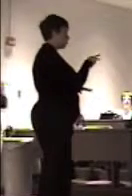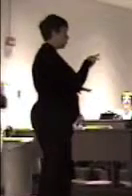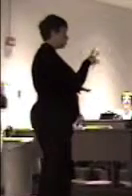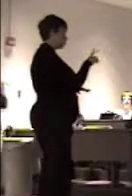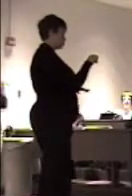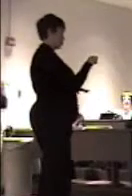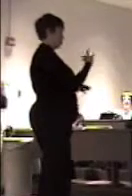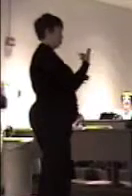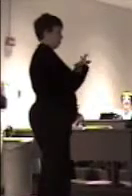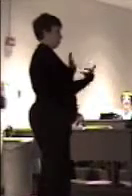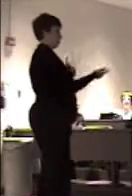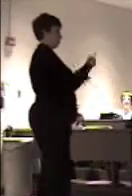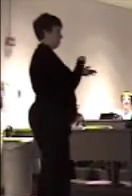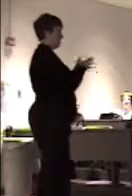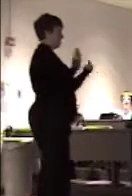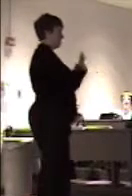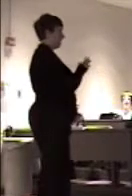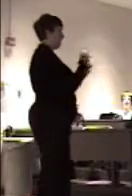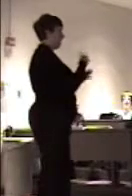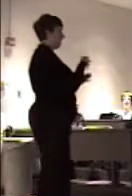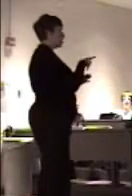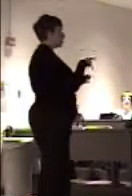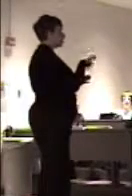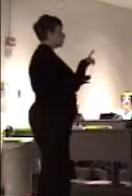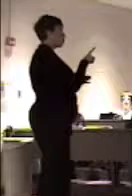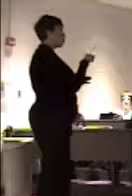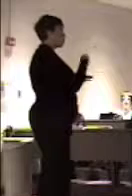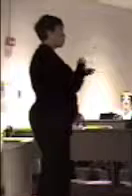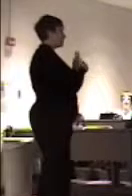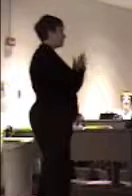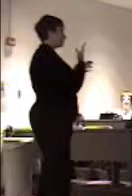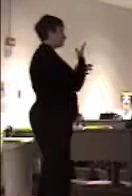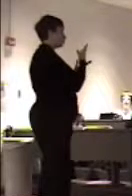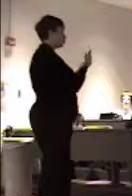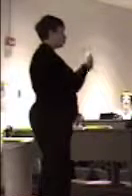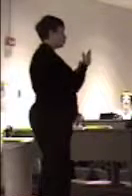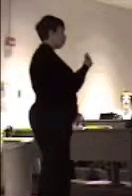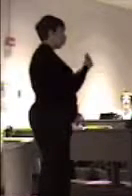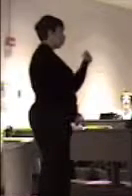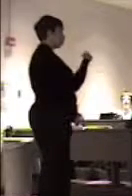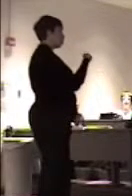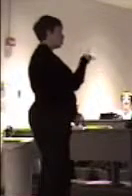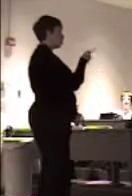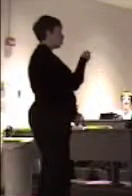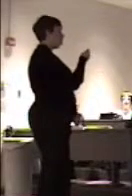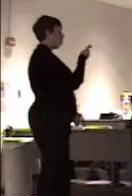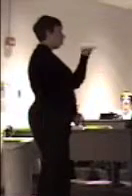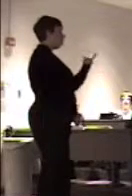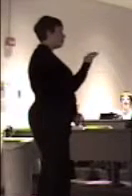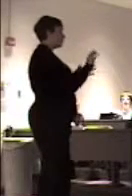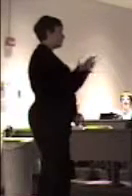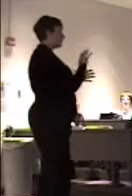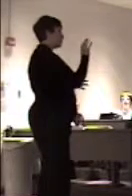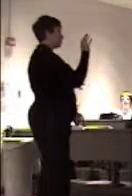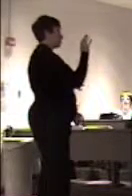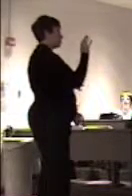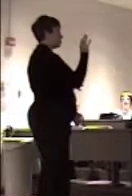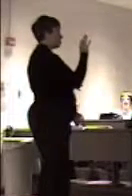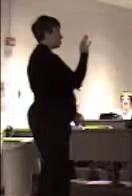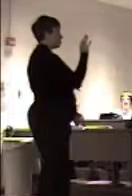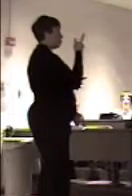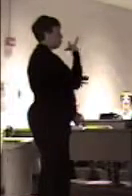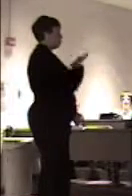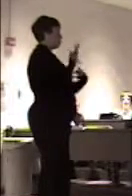What the heck does that mean? Aikido means soft harmony spirit. Do you combatively hit him with